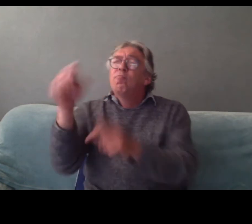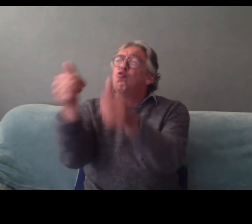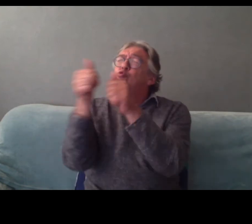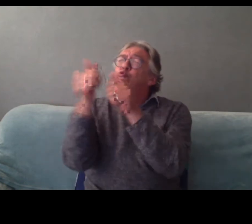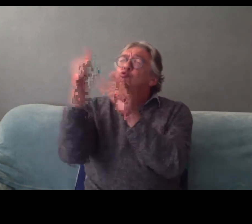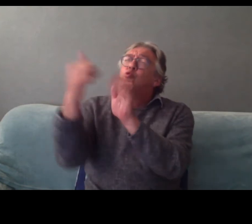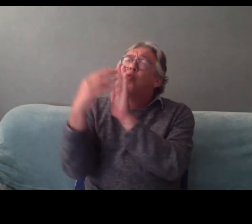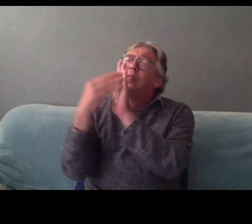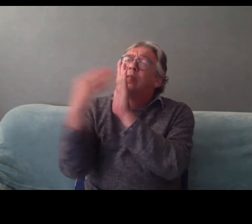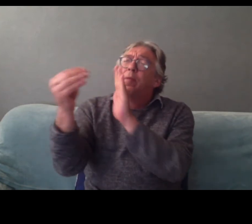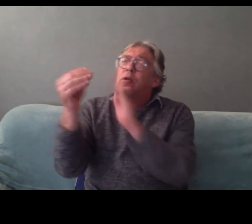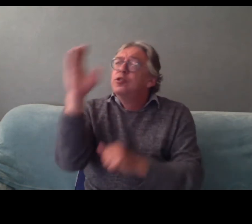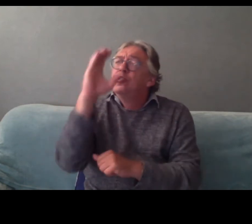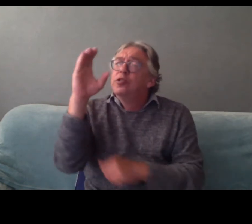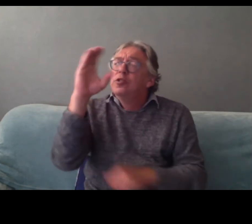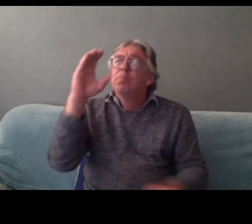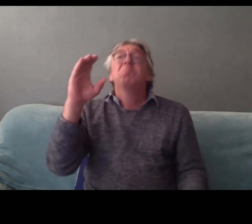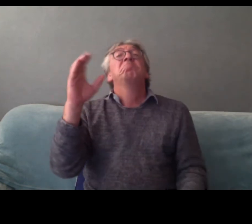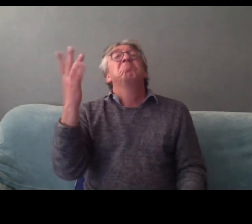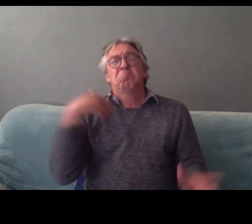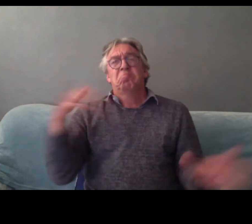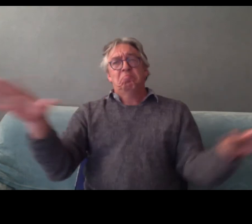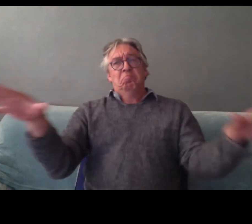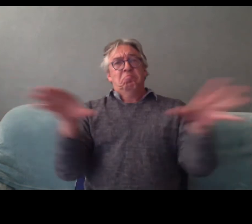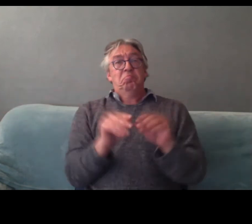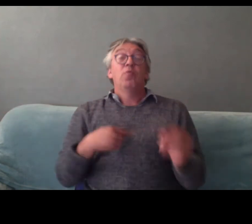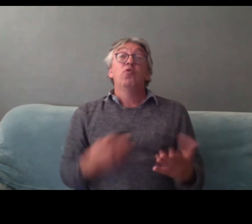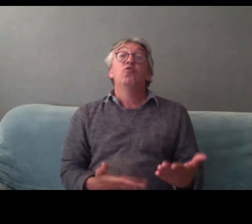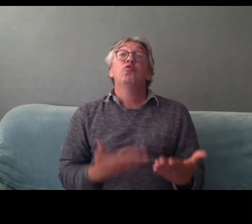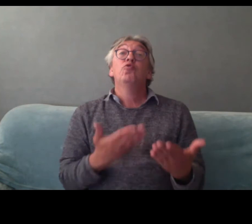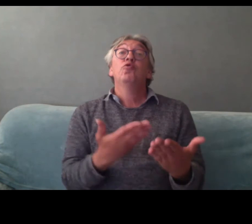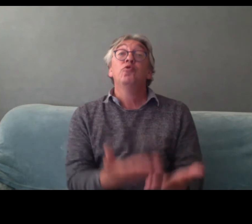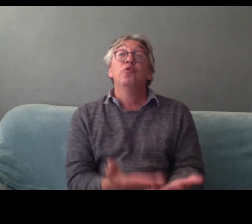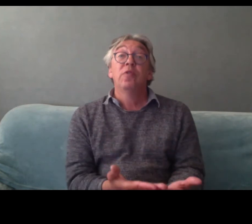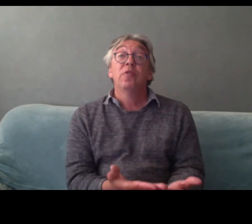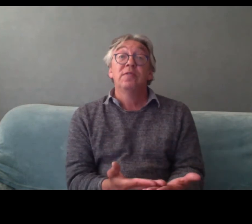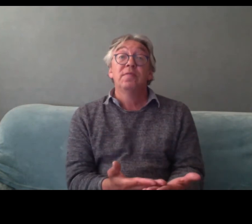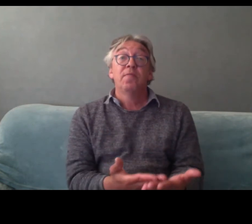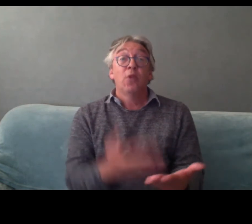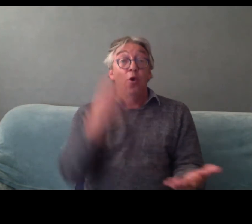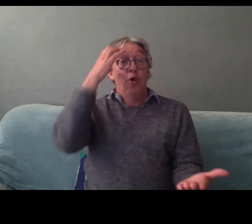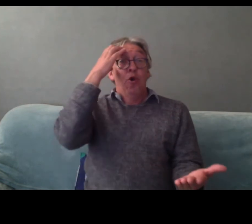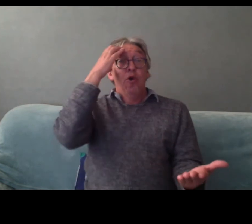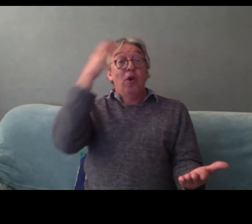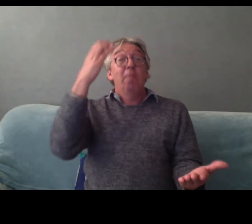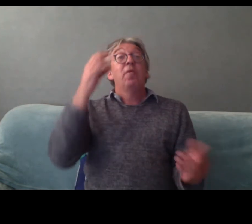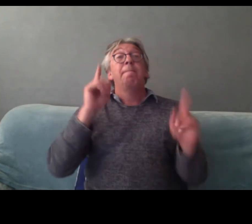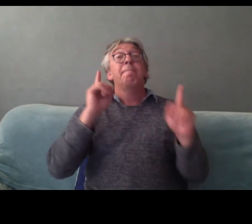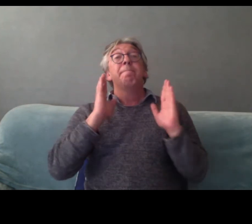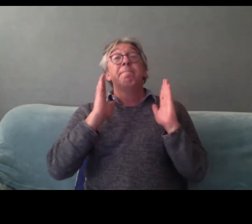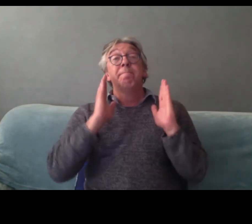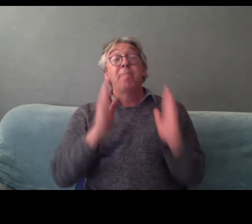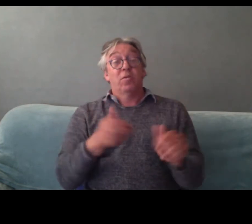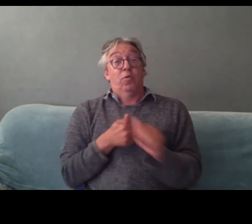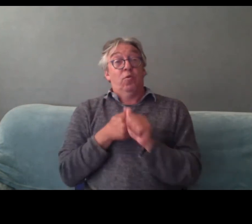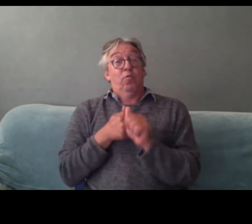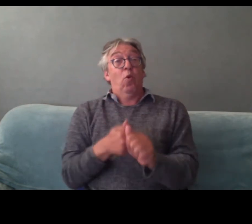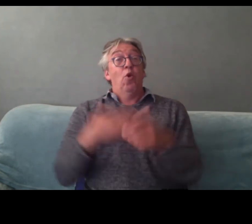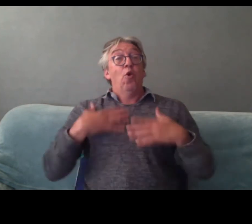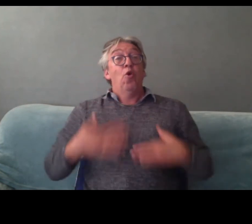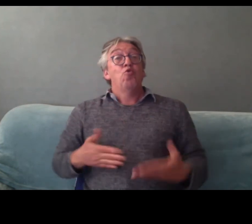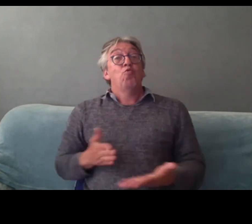We suggest really that public authorities need to base the design of disability assessments on social model and human rights approaches to disability,